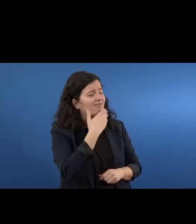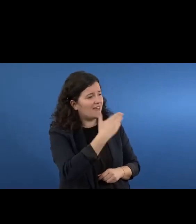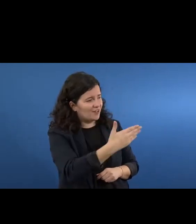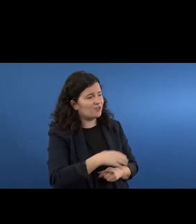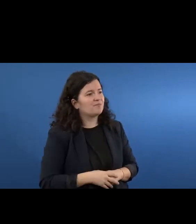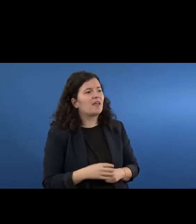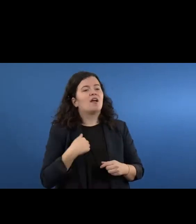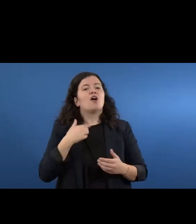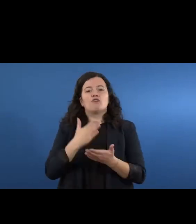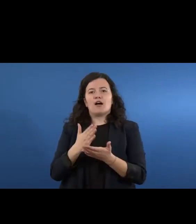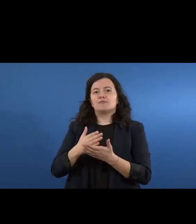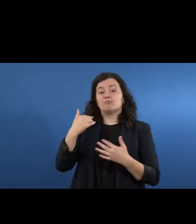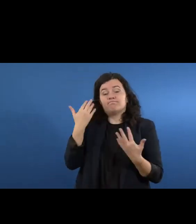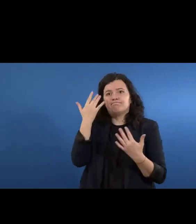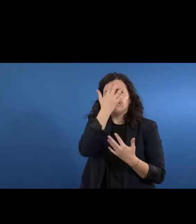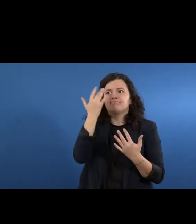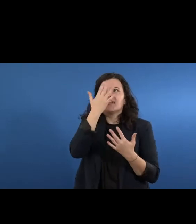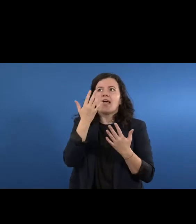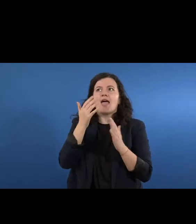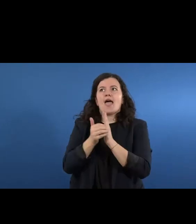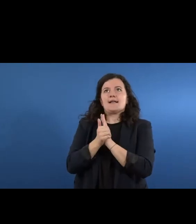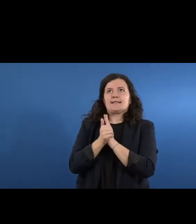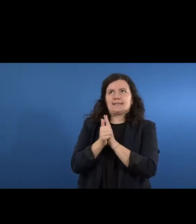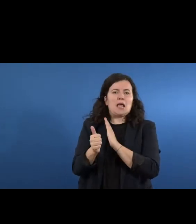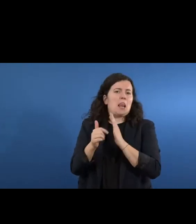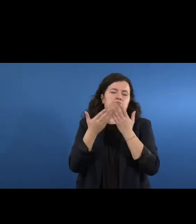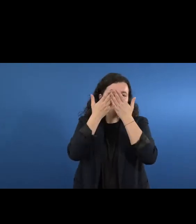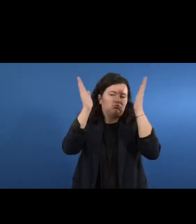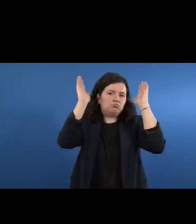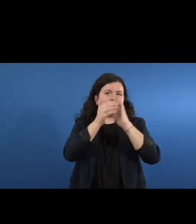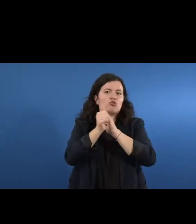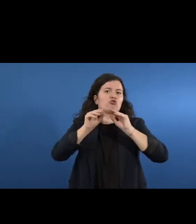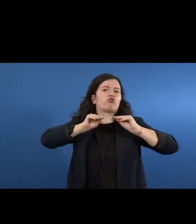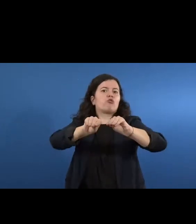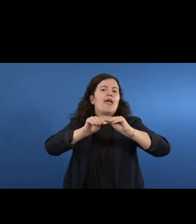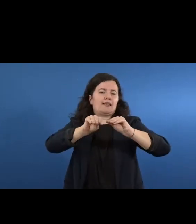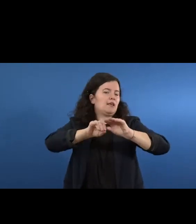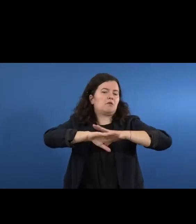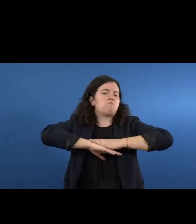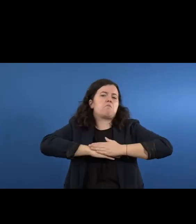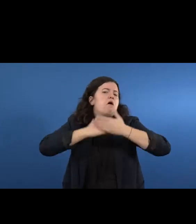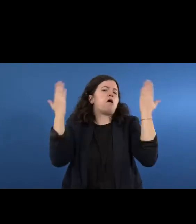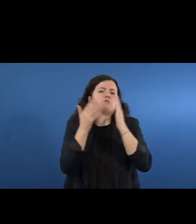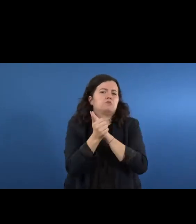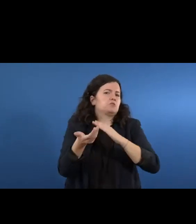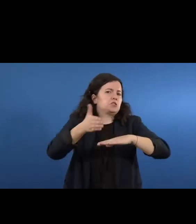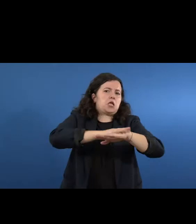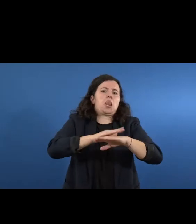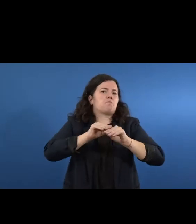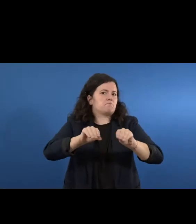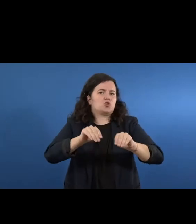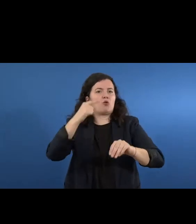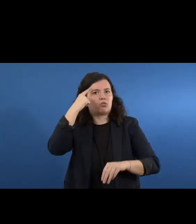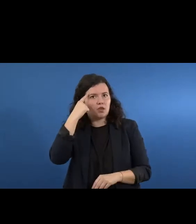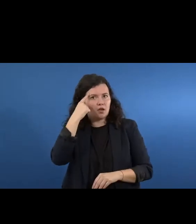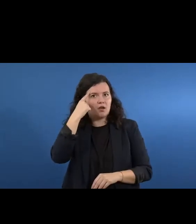said, skills in general, training, digital skills or skills training in general, should be delivered to